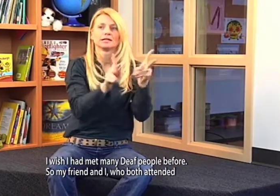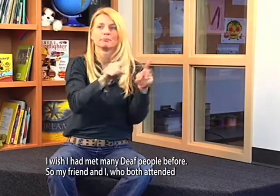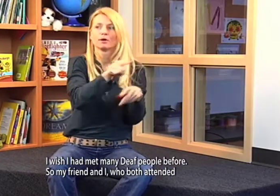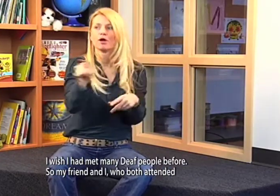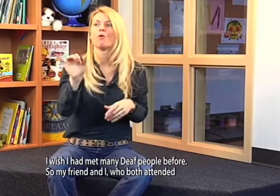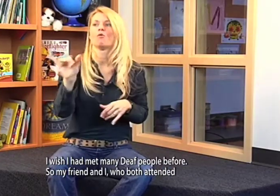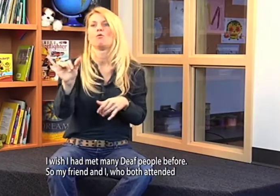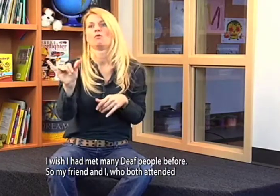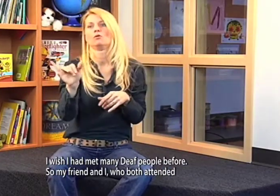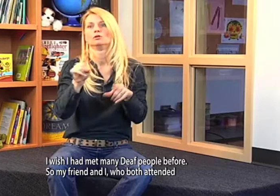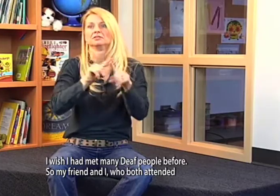before.